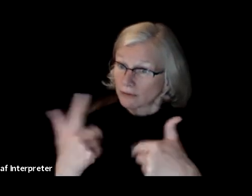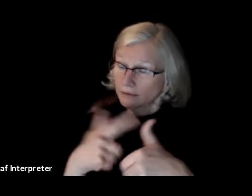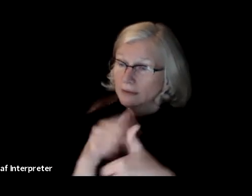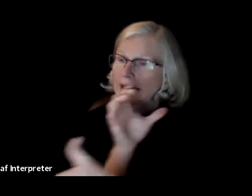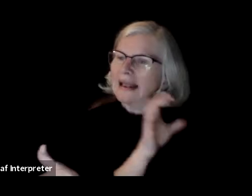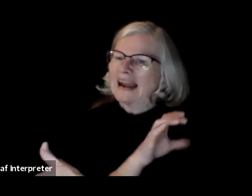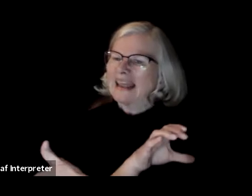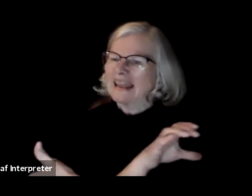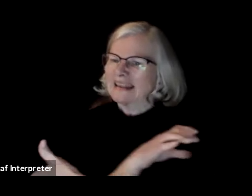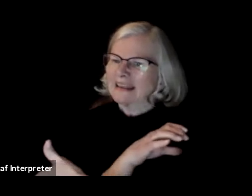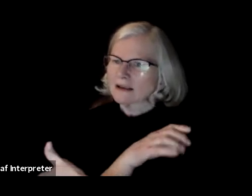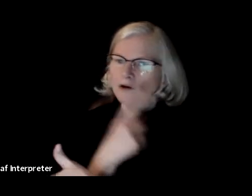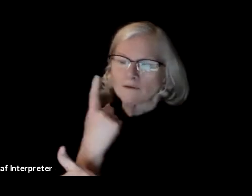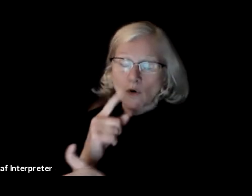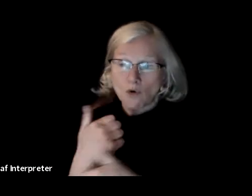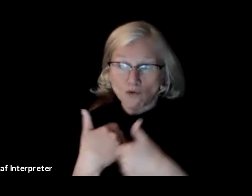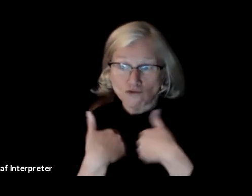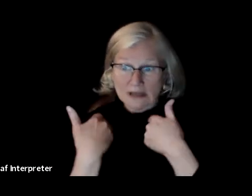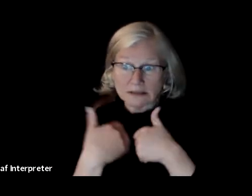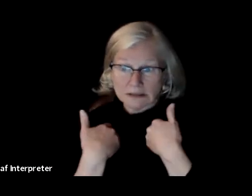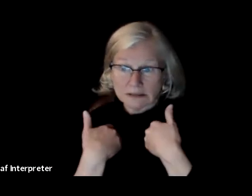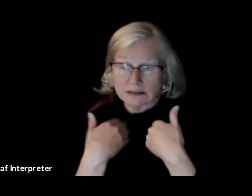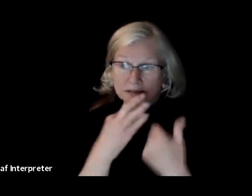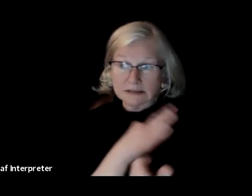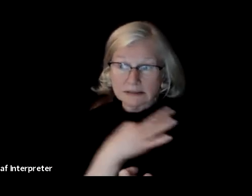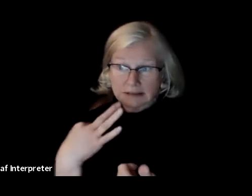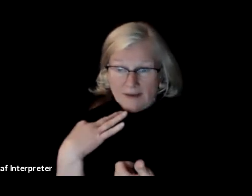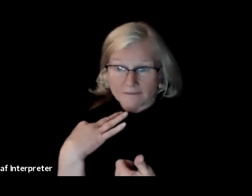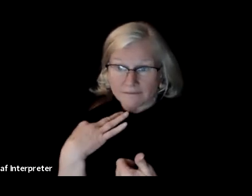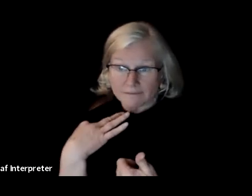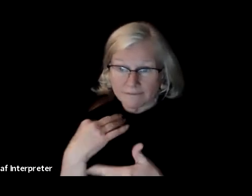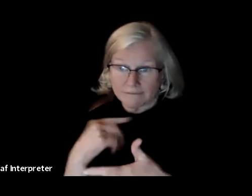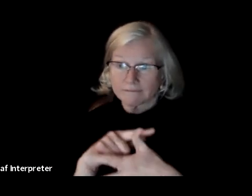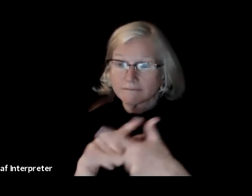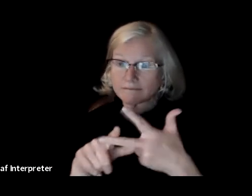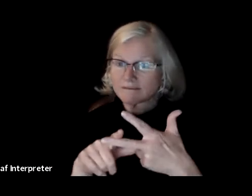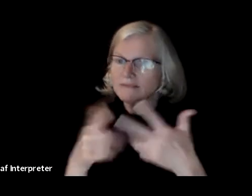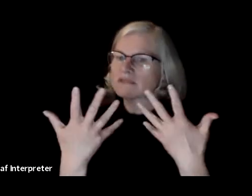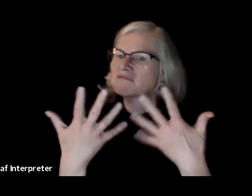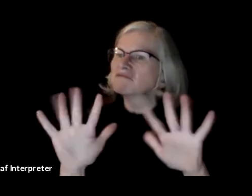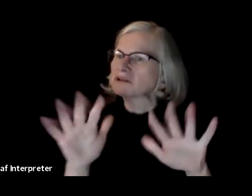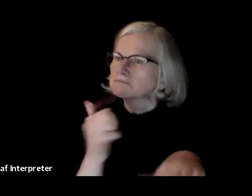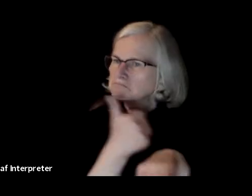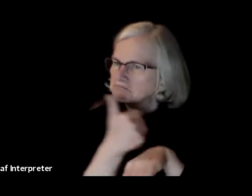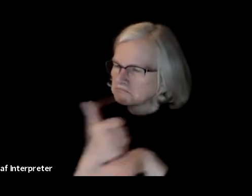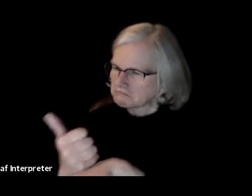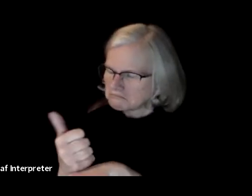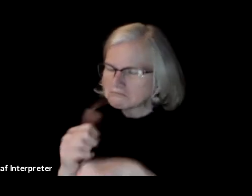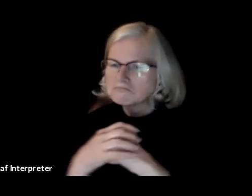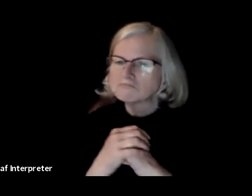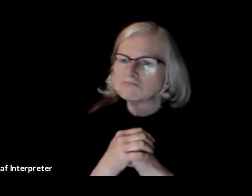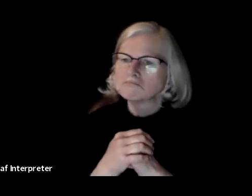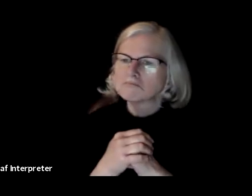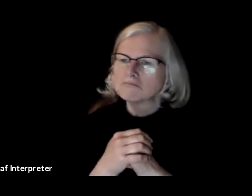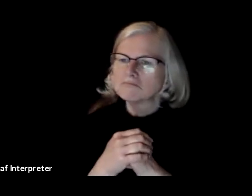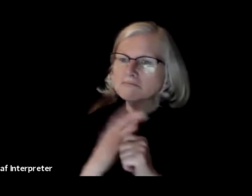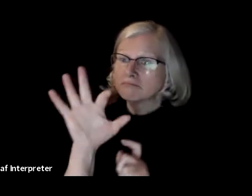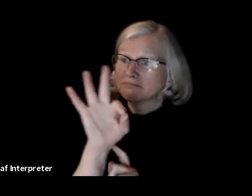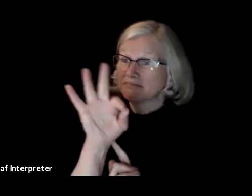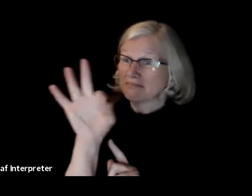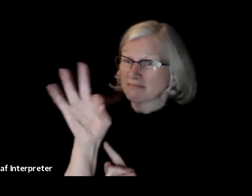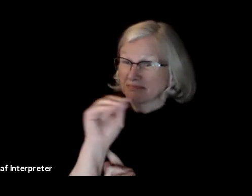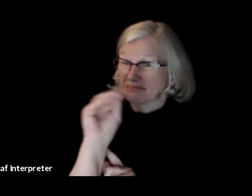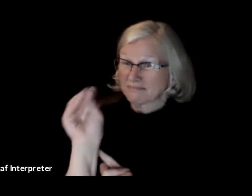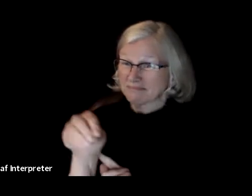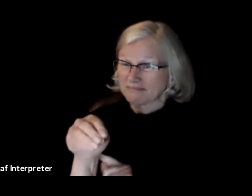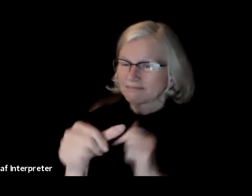These clinics are 100% complete. 99% of assisted living type facilities have had